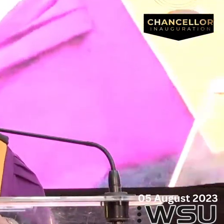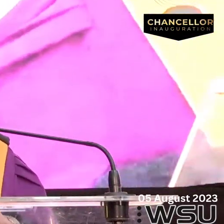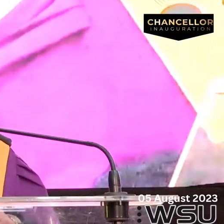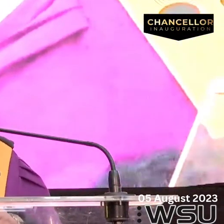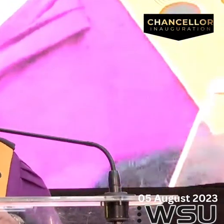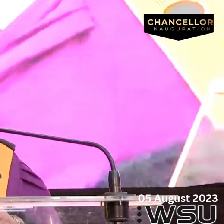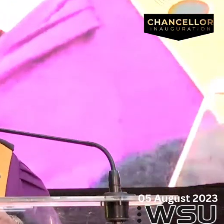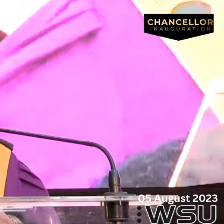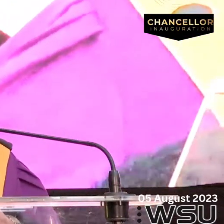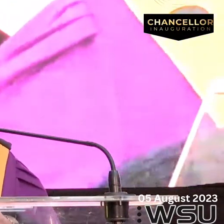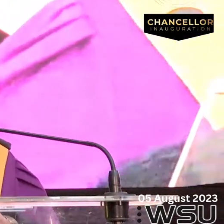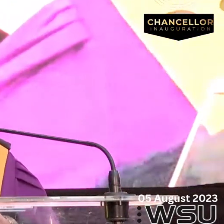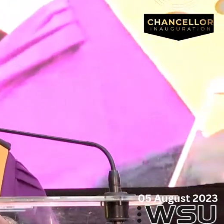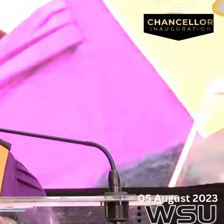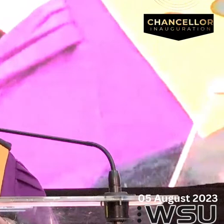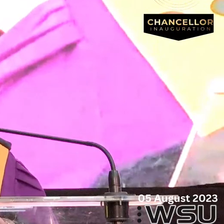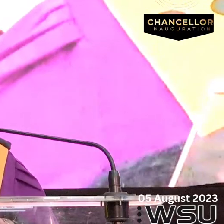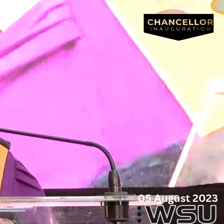nabantu abasuka